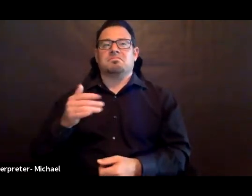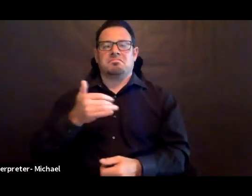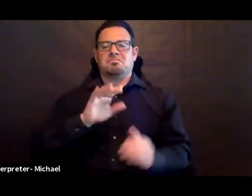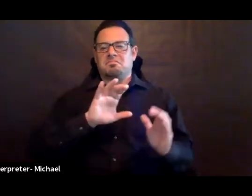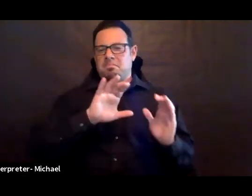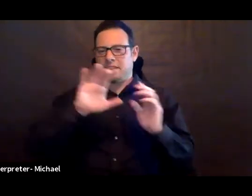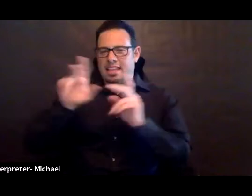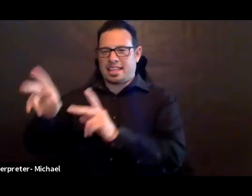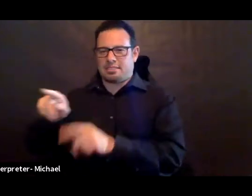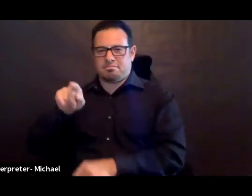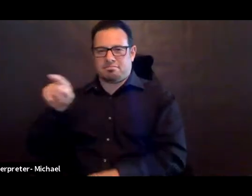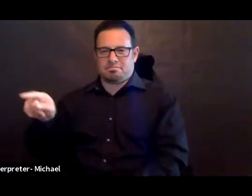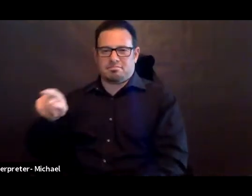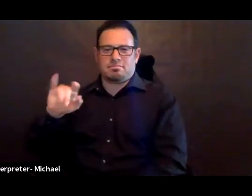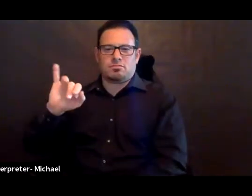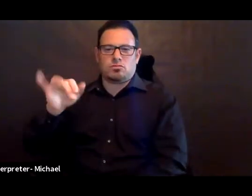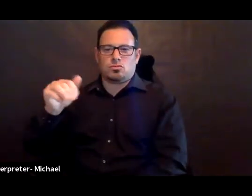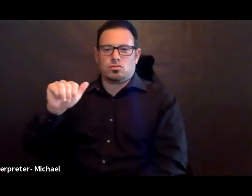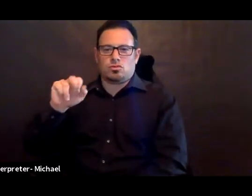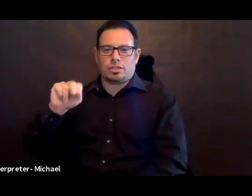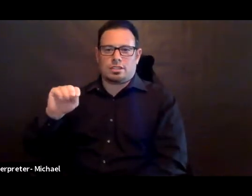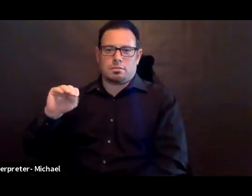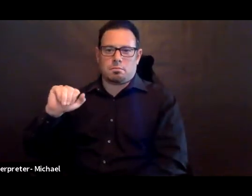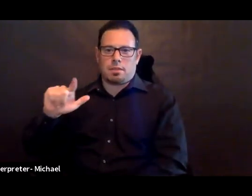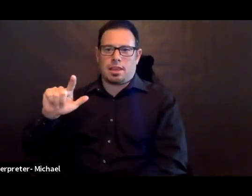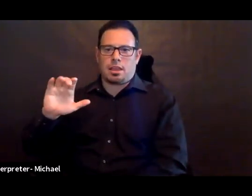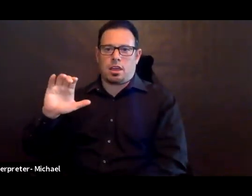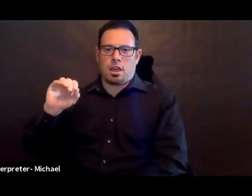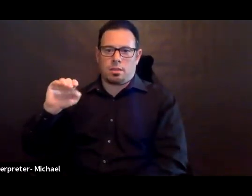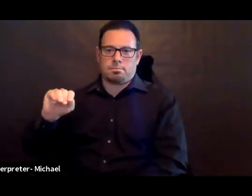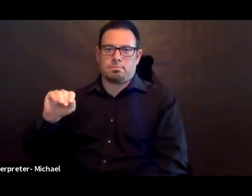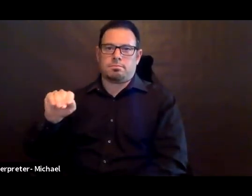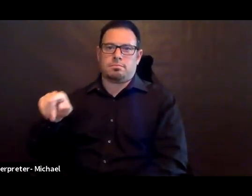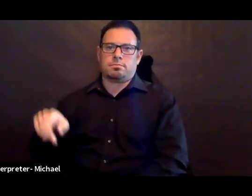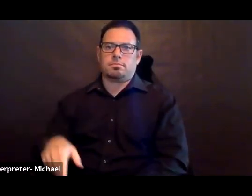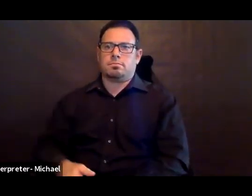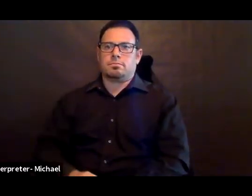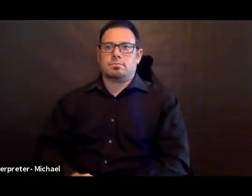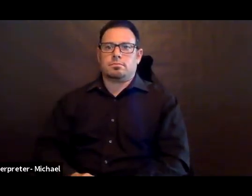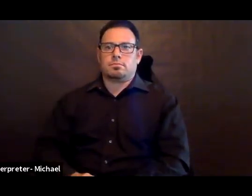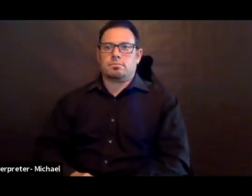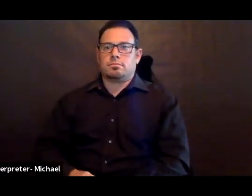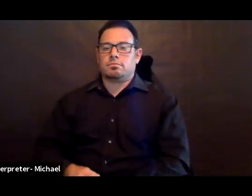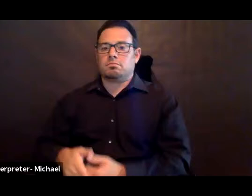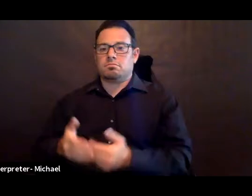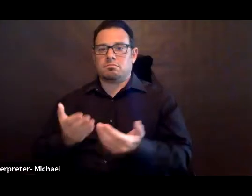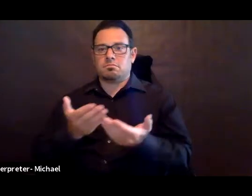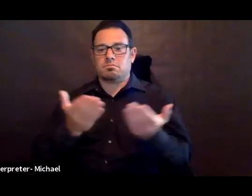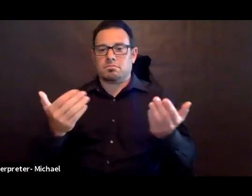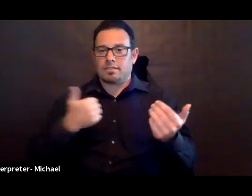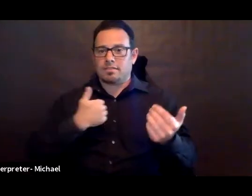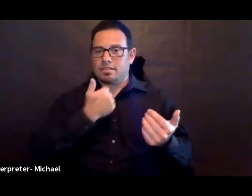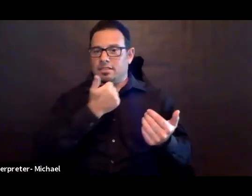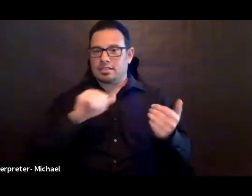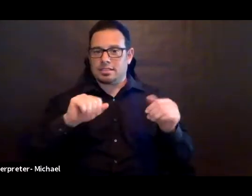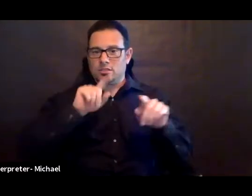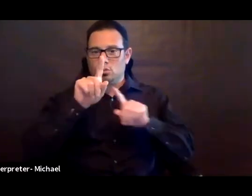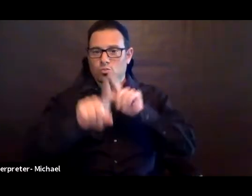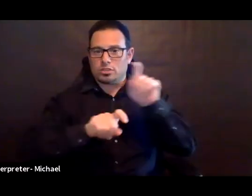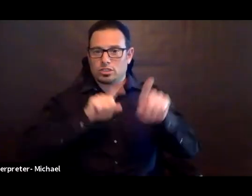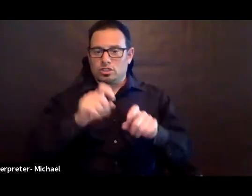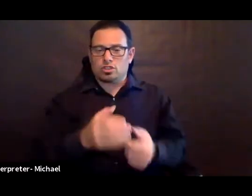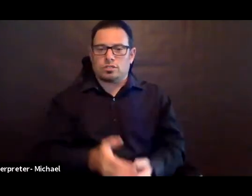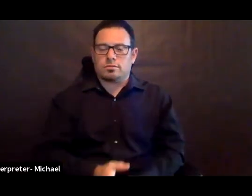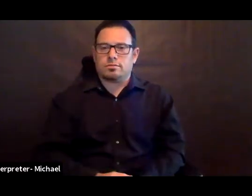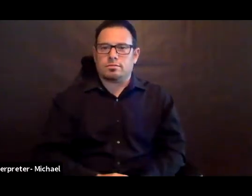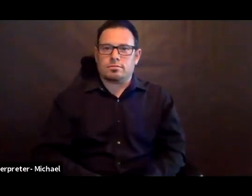Thanks, Chris. I think we're ready to take questions, unless Mike, you have anything else to interject?